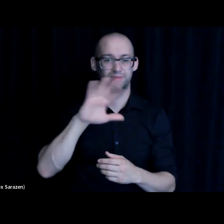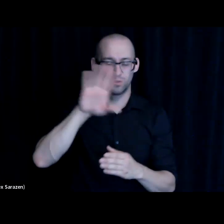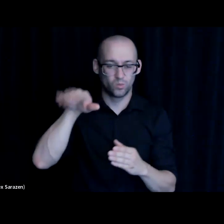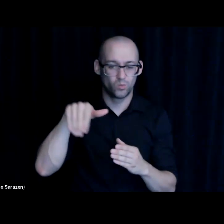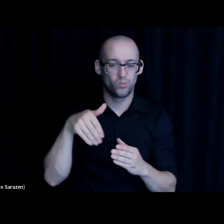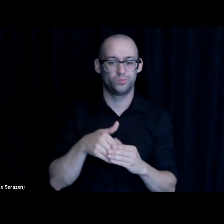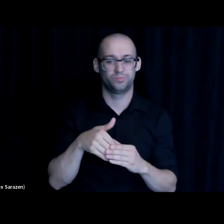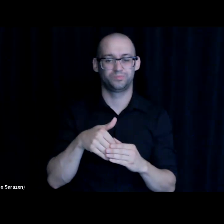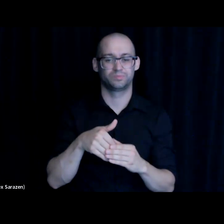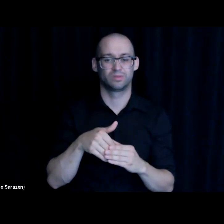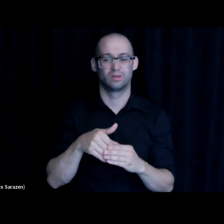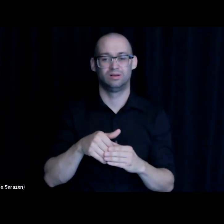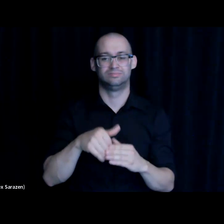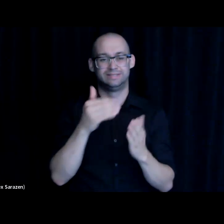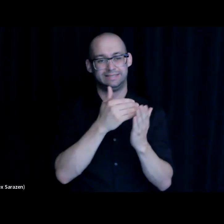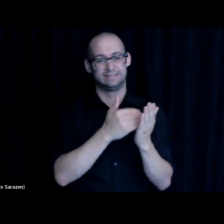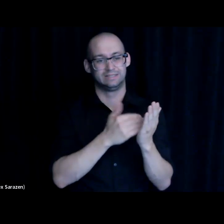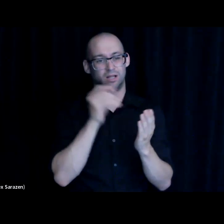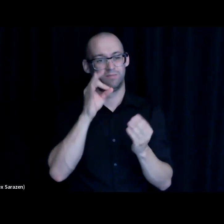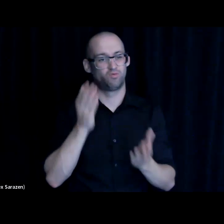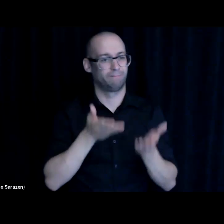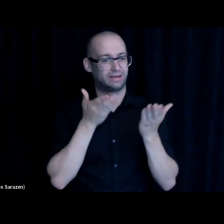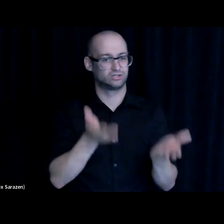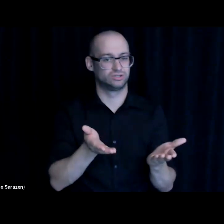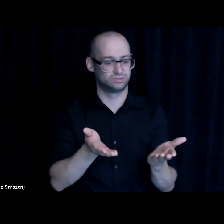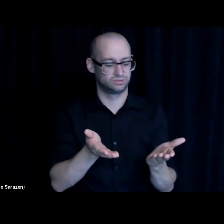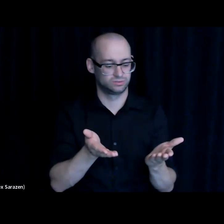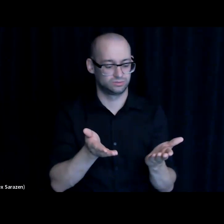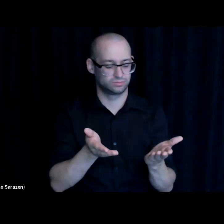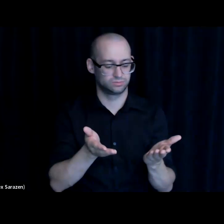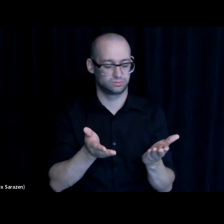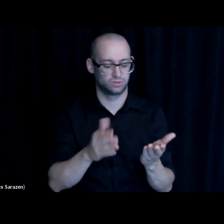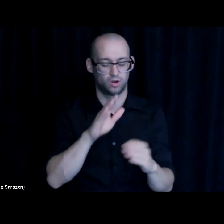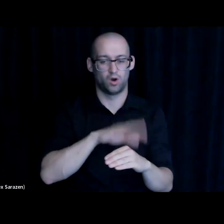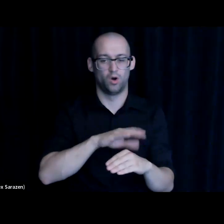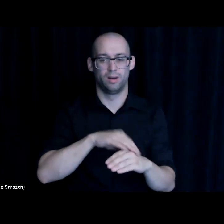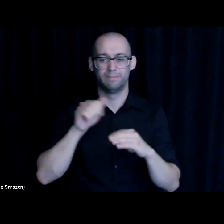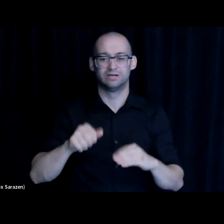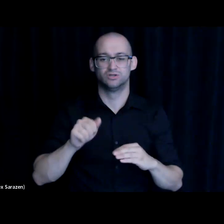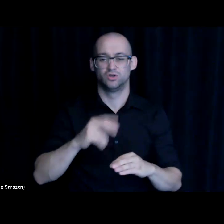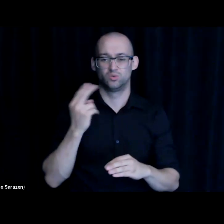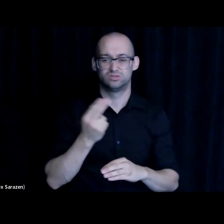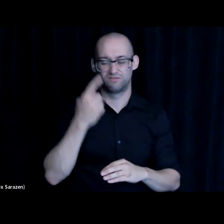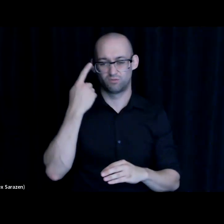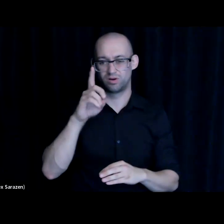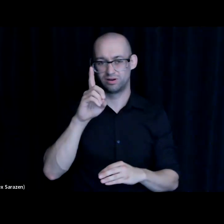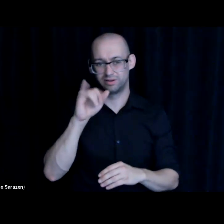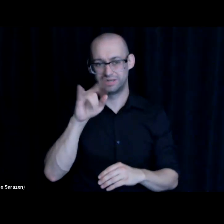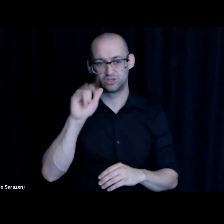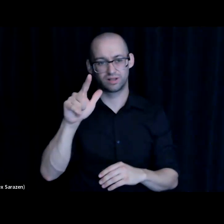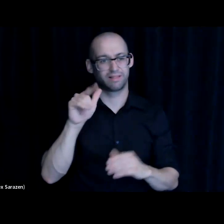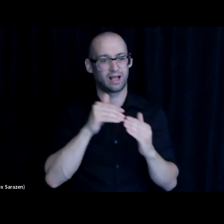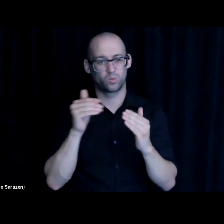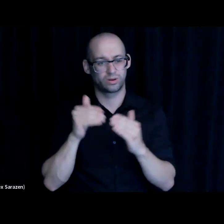comprehensive list of both recommendations on the potential uses for digital equity capacity dollars,